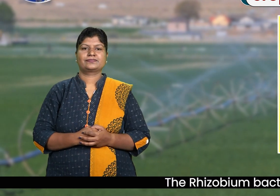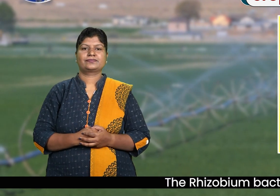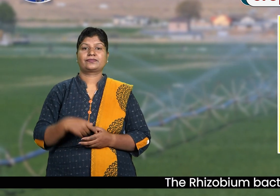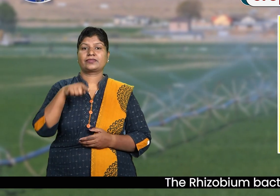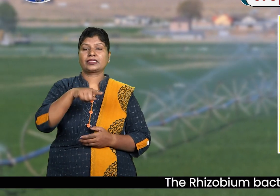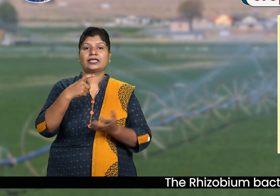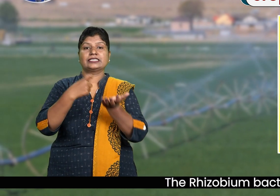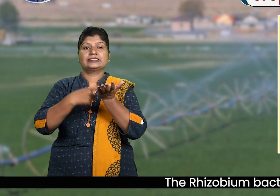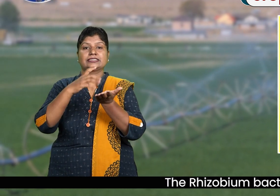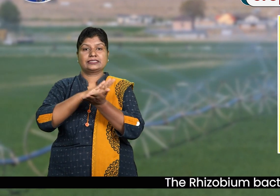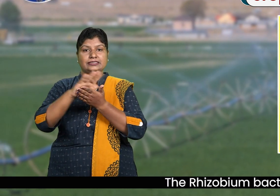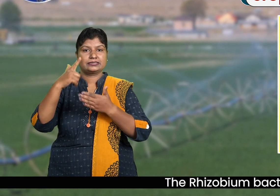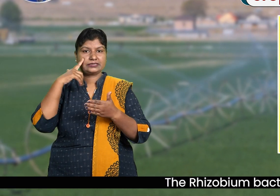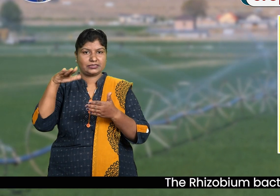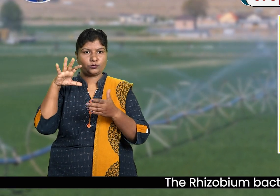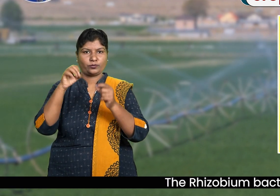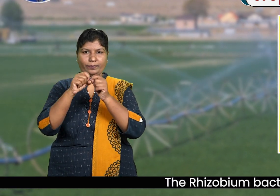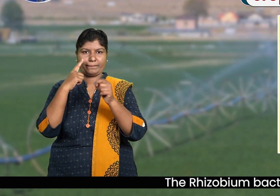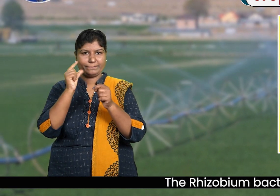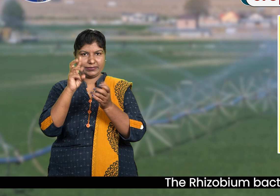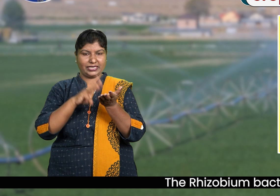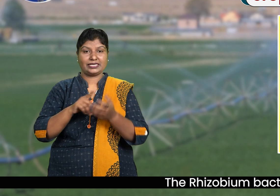The rhizobium bacteria